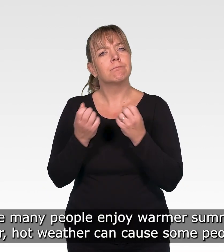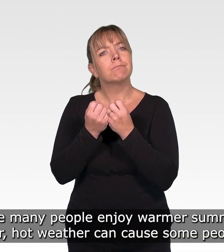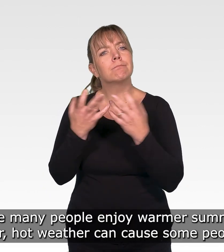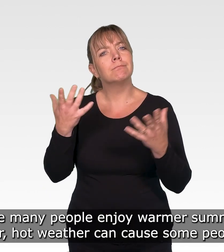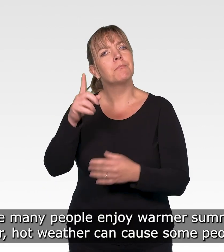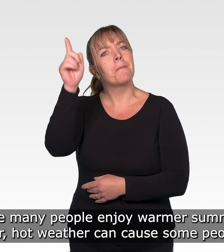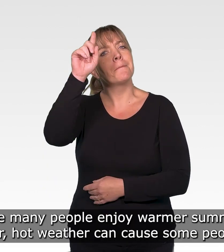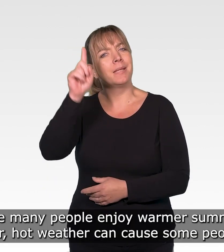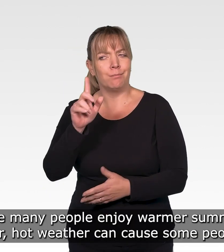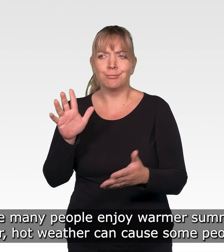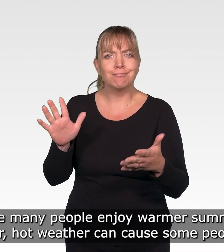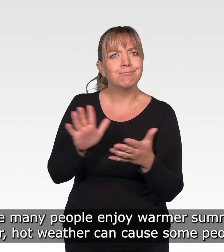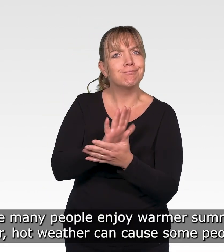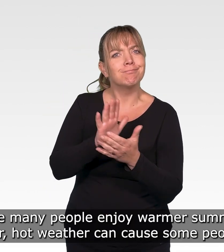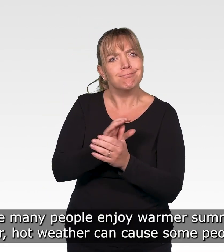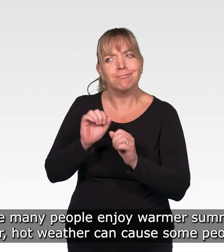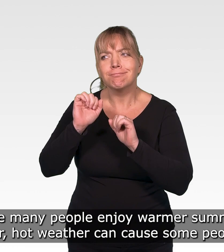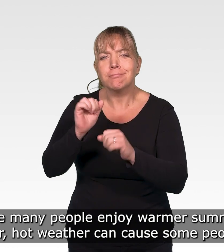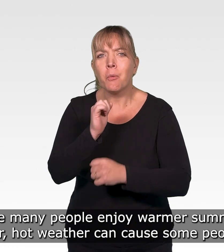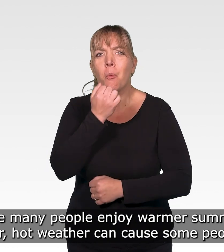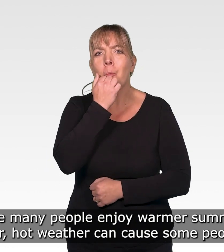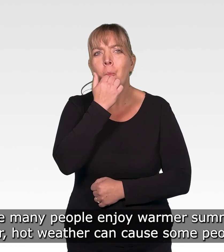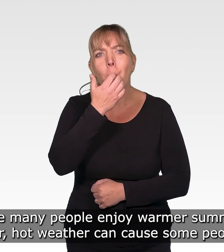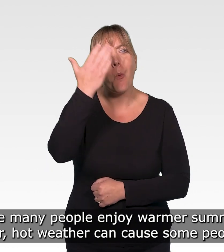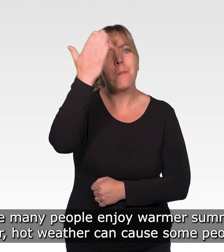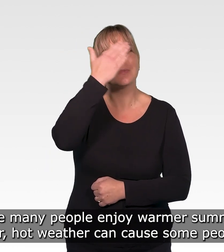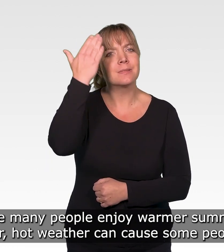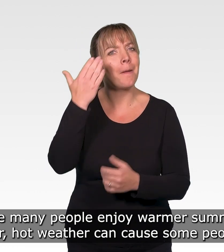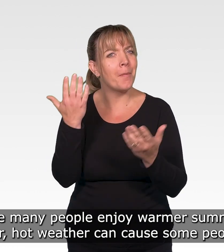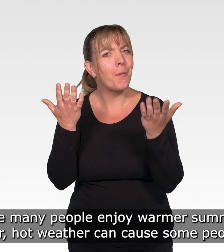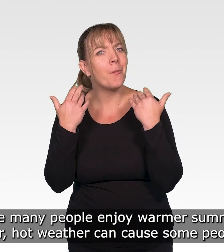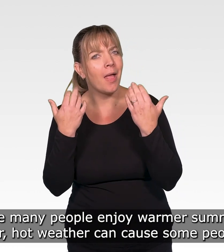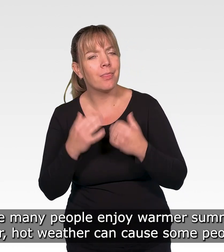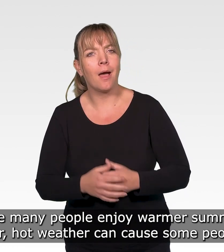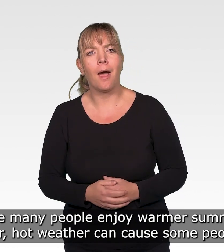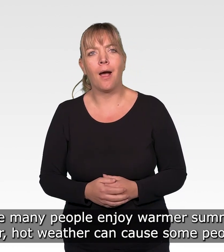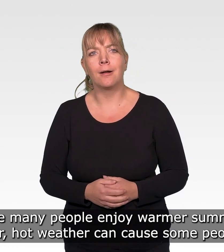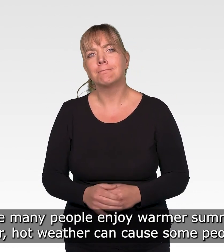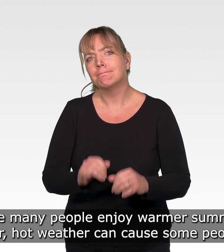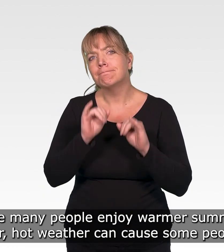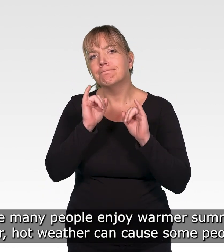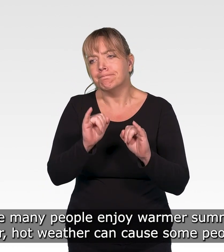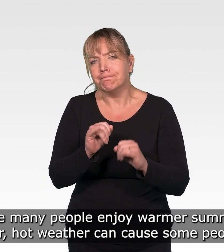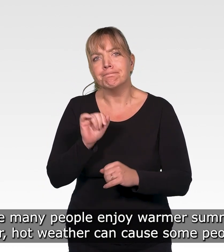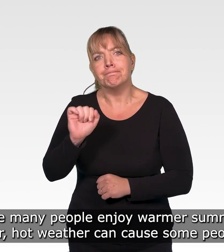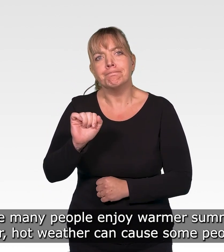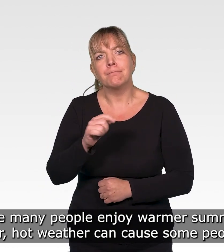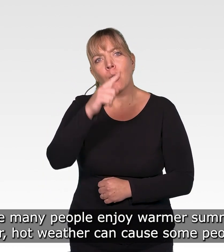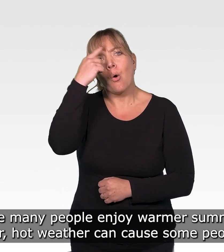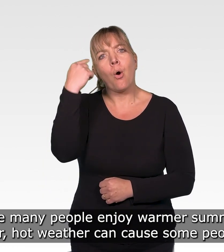While many people enjoy warmer summer weather, hot weather can cause some people to become unwell through overheating.